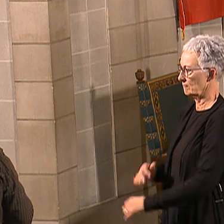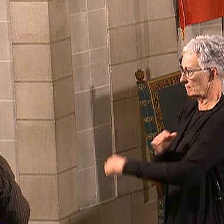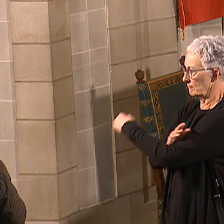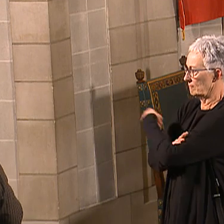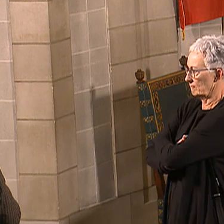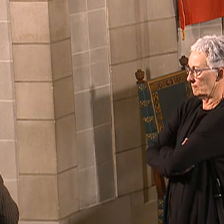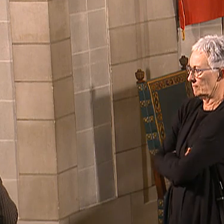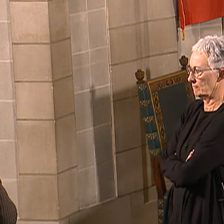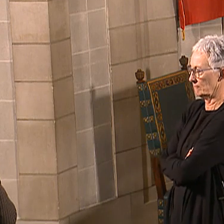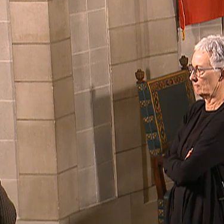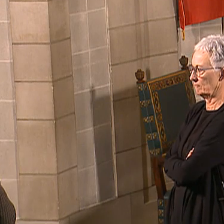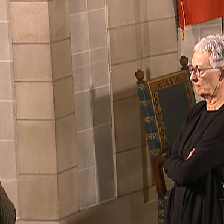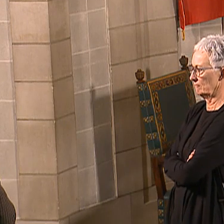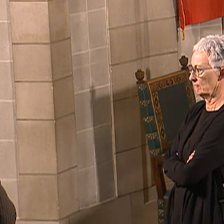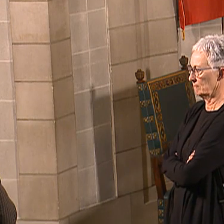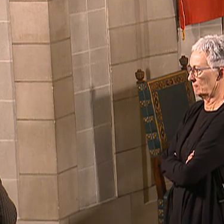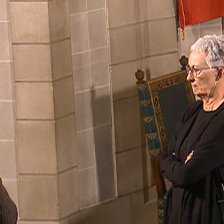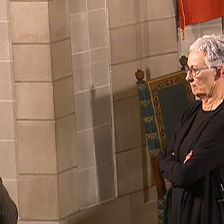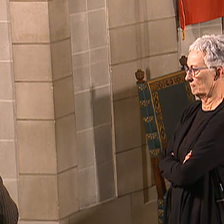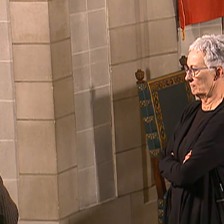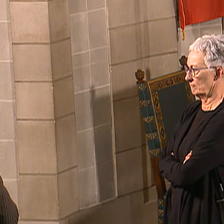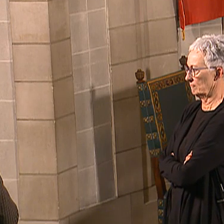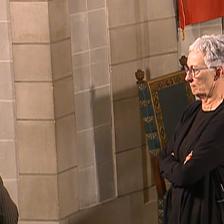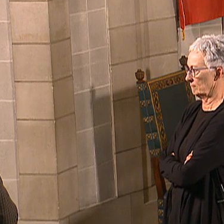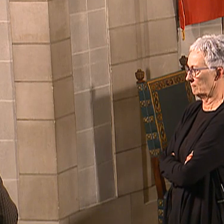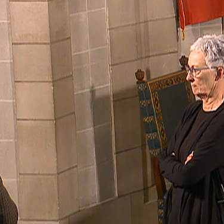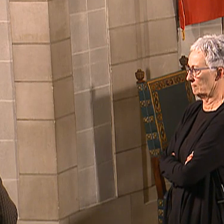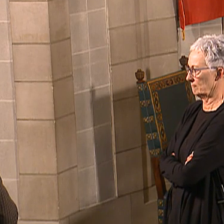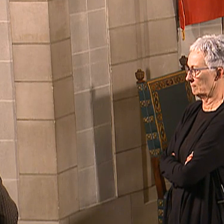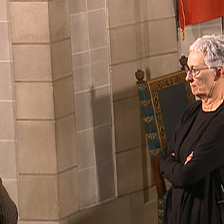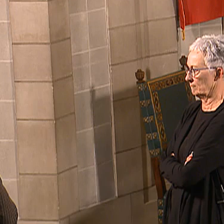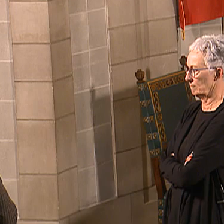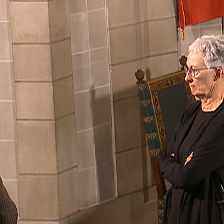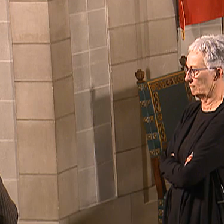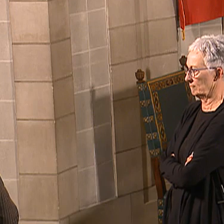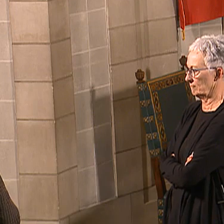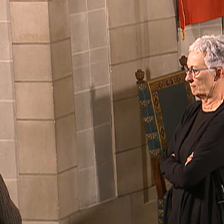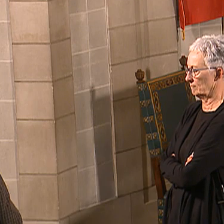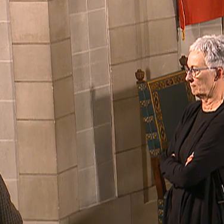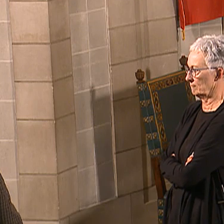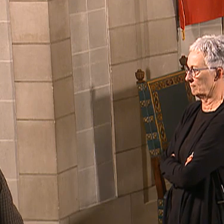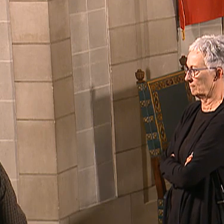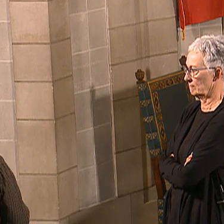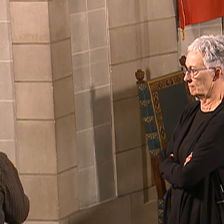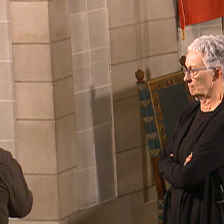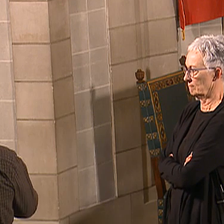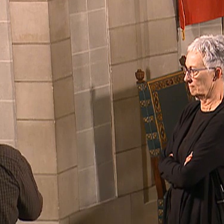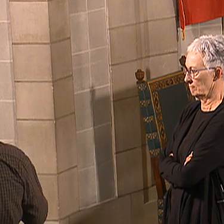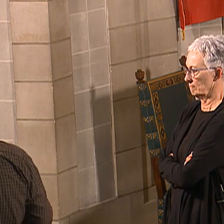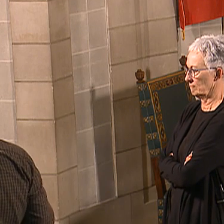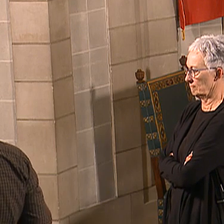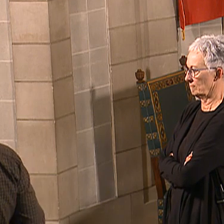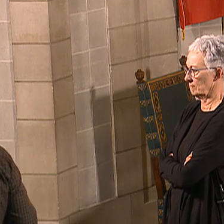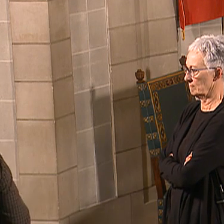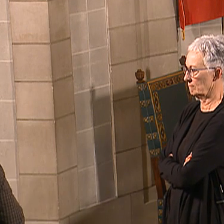they have water and other things that they can make it into hand sanitizer and then however they're gonna distribute it.